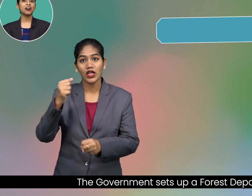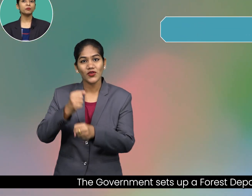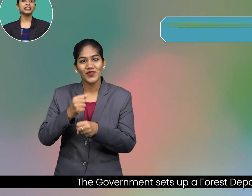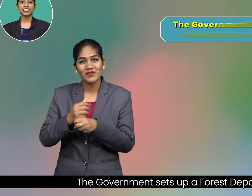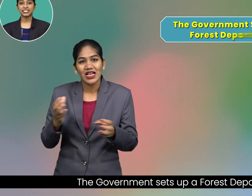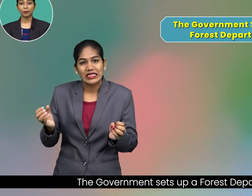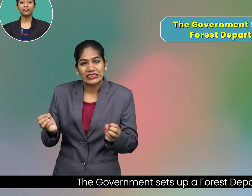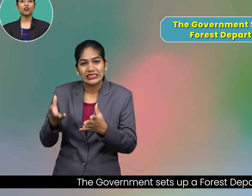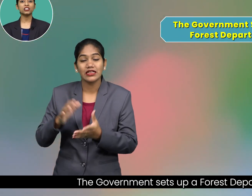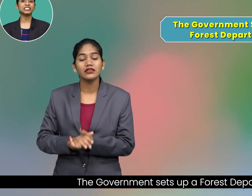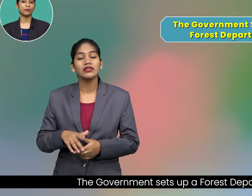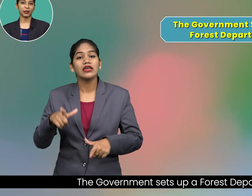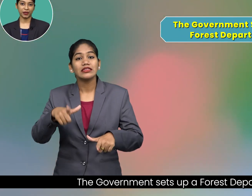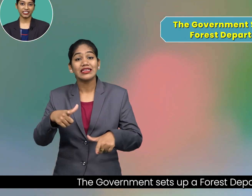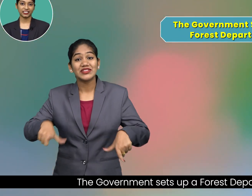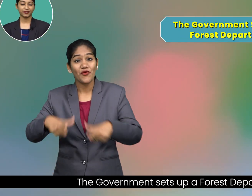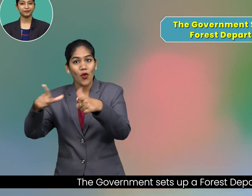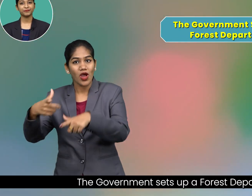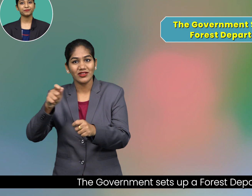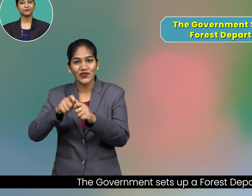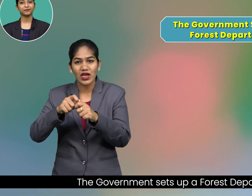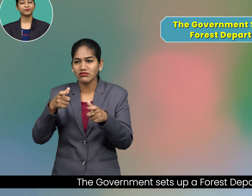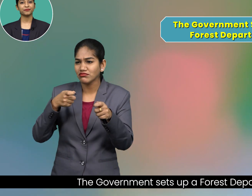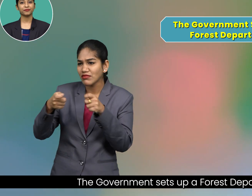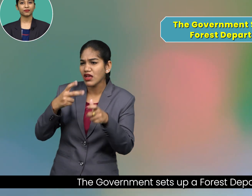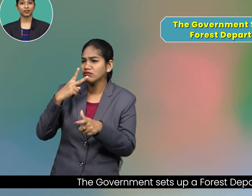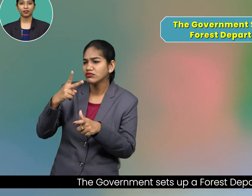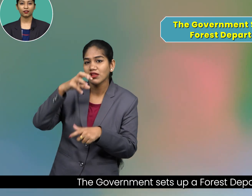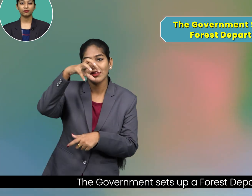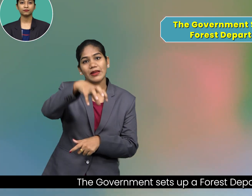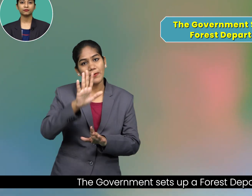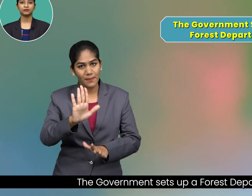The government sets up a forest department.